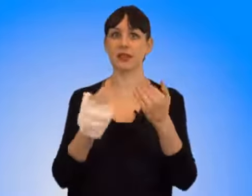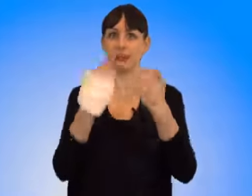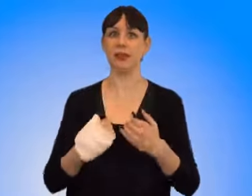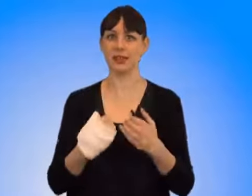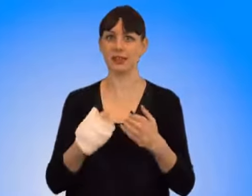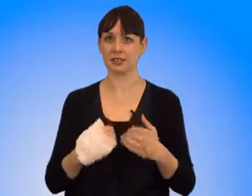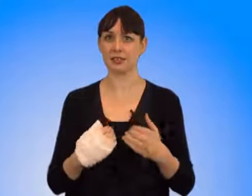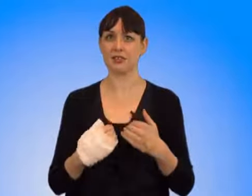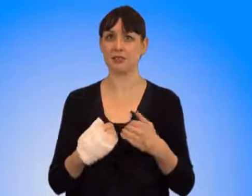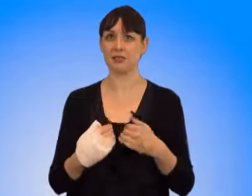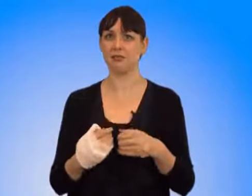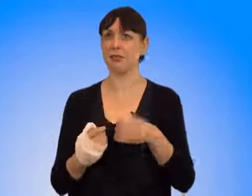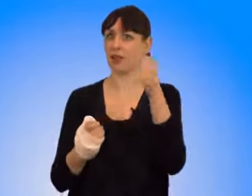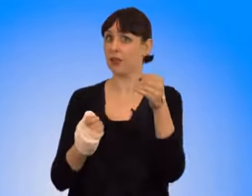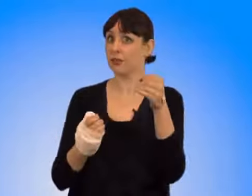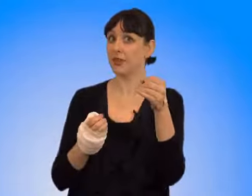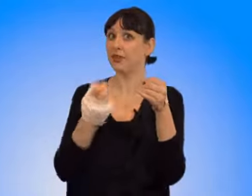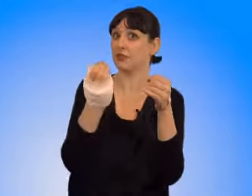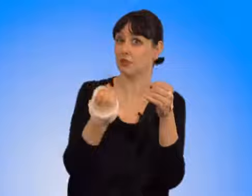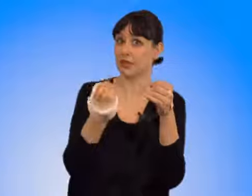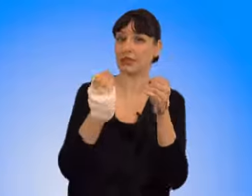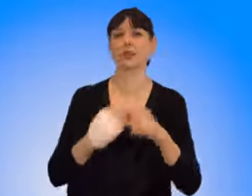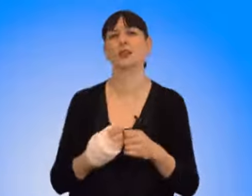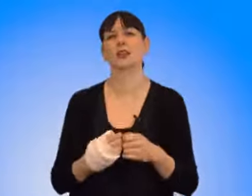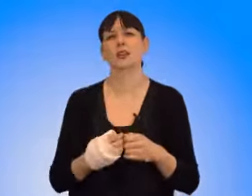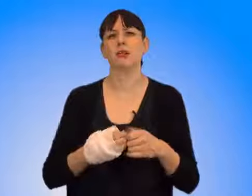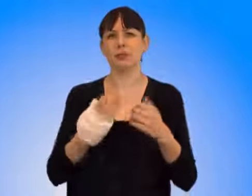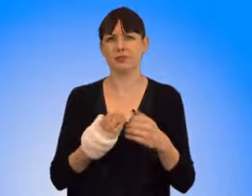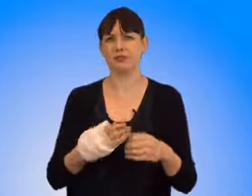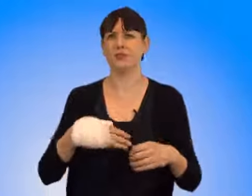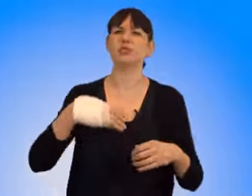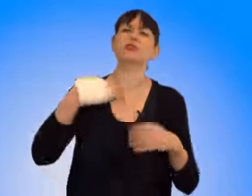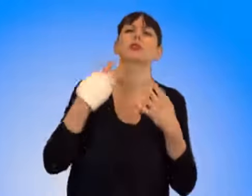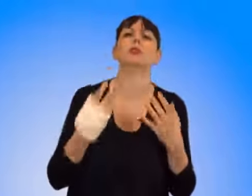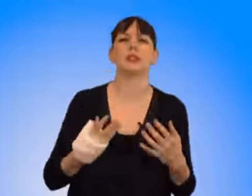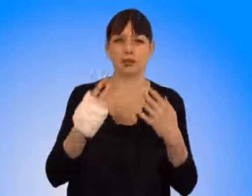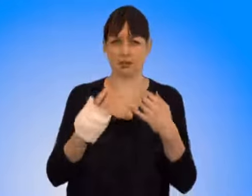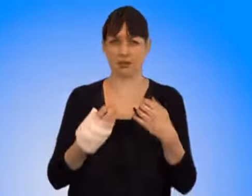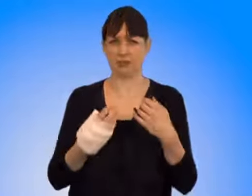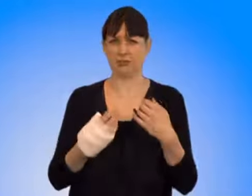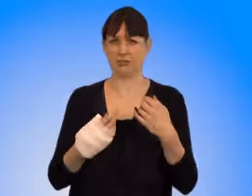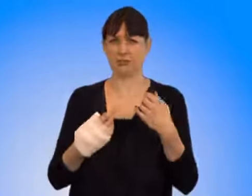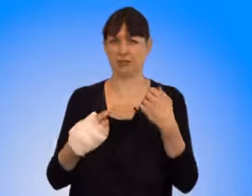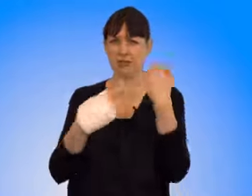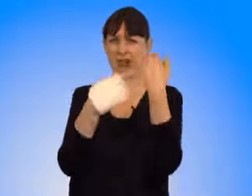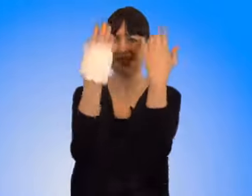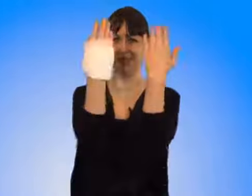come back into the kitchen for your coffee and your snack. But you're really tired and your